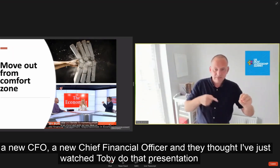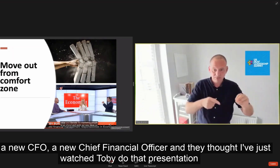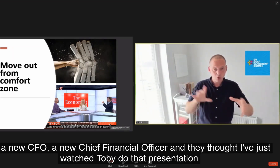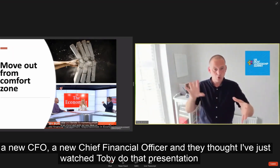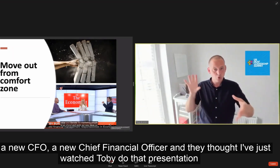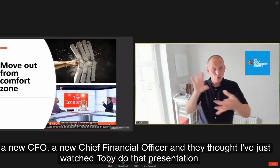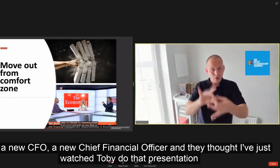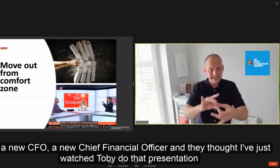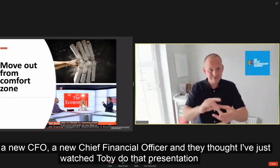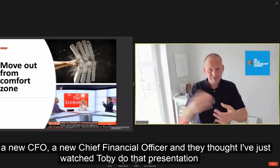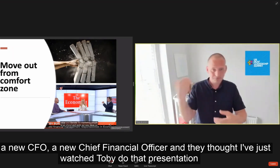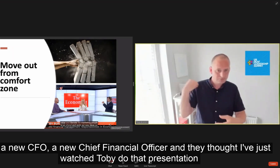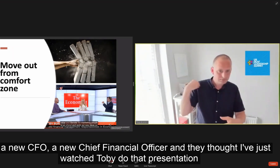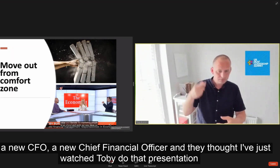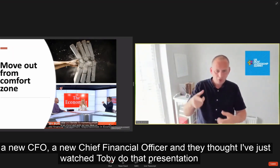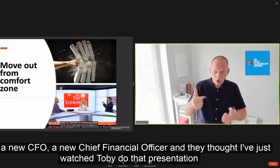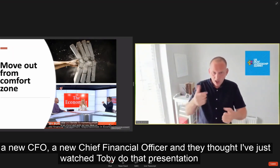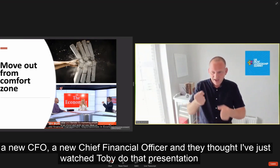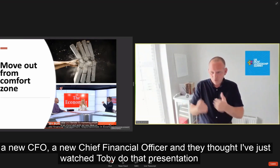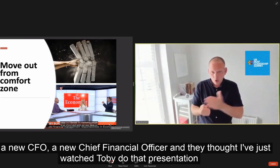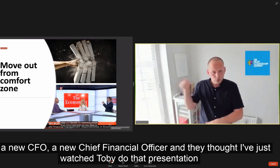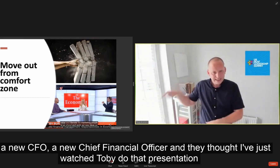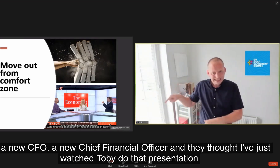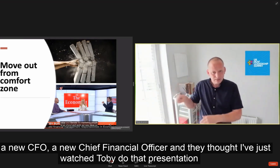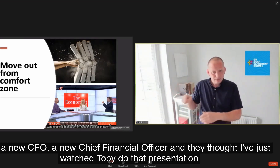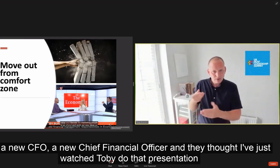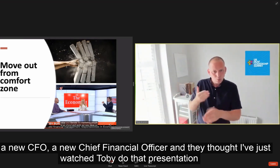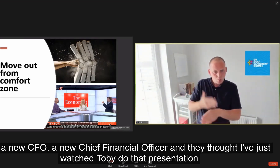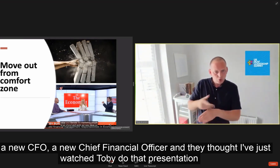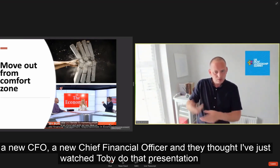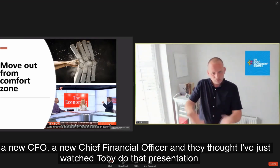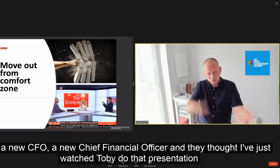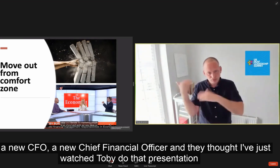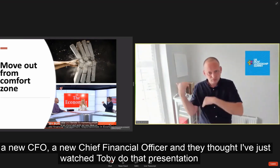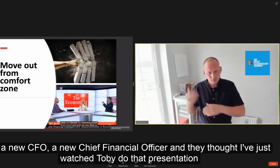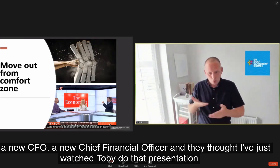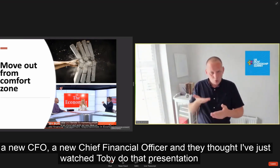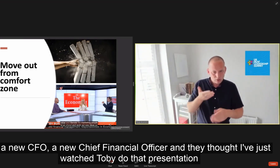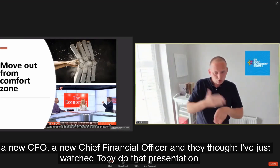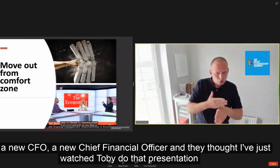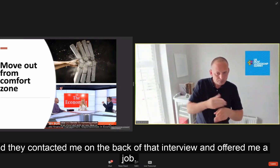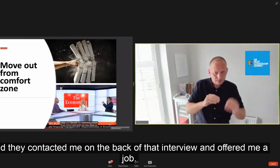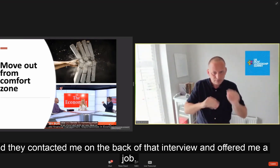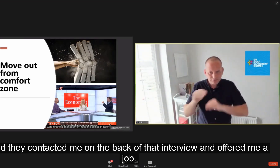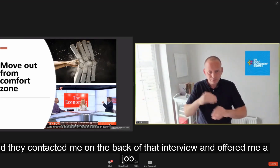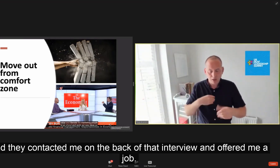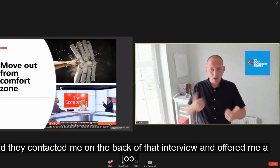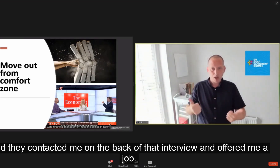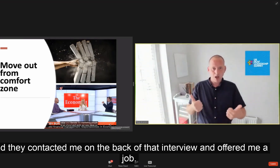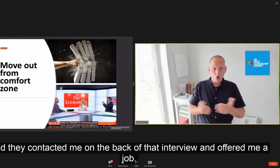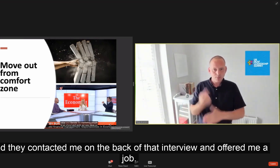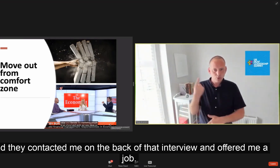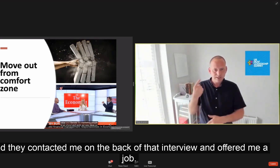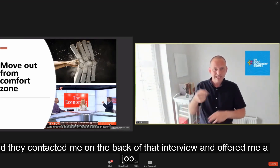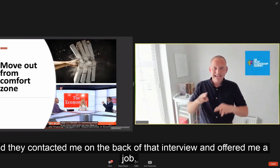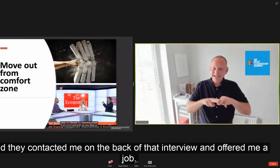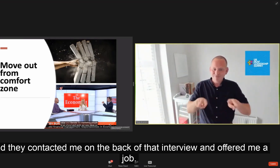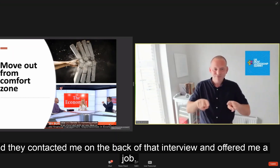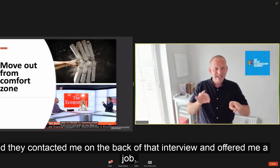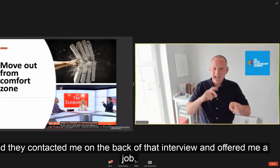Chief Financial Officer, and they thought, I've just watched Toby do that presentation. And they contacted me on the back of that interview and offered me